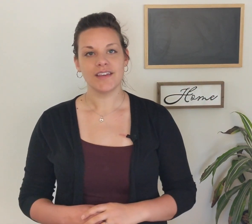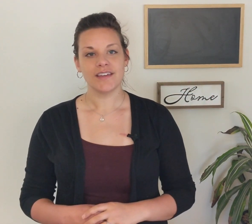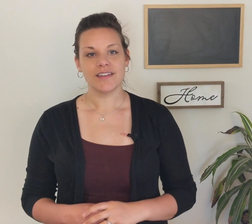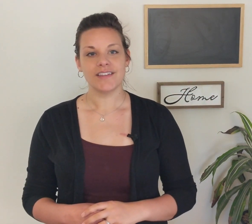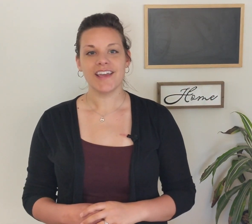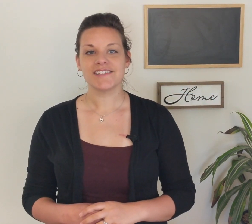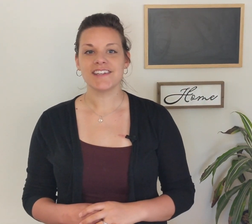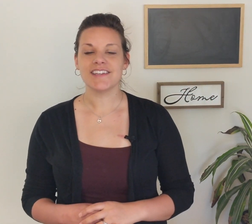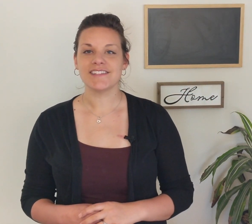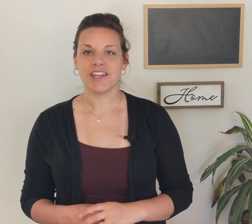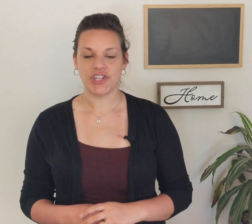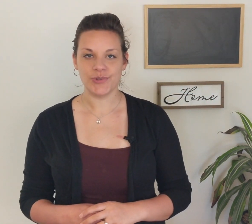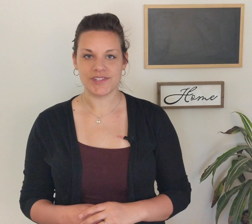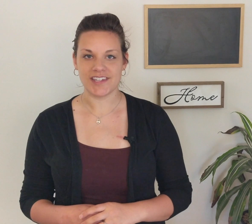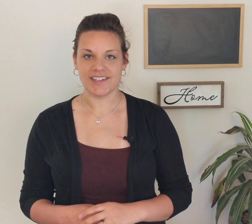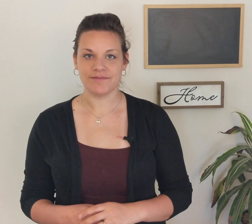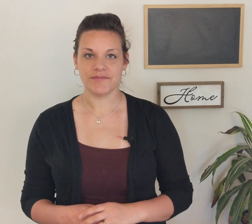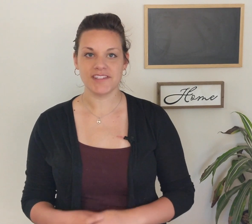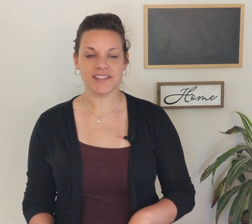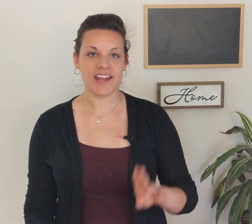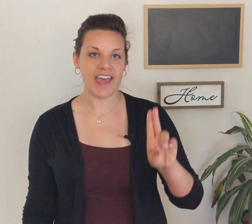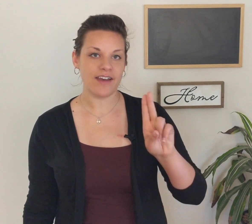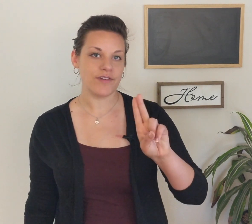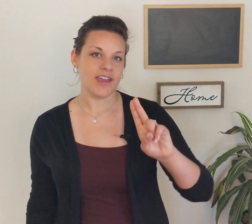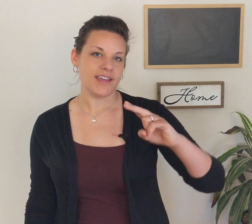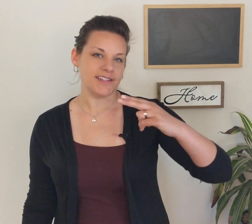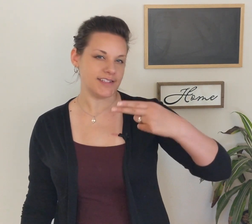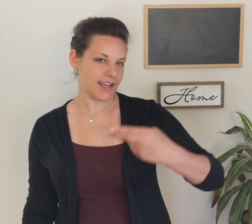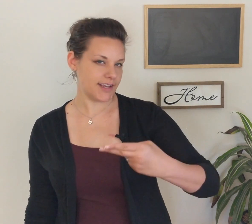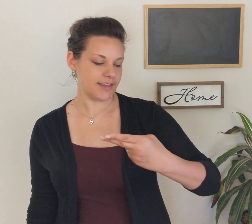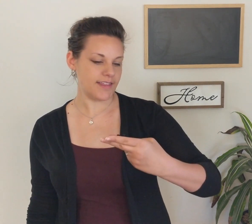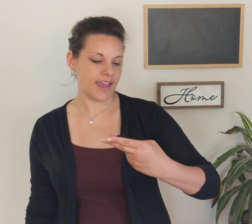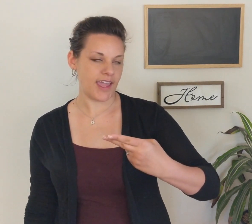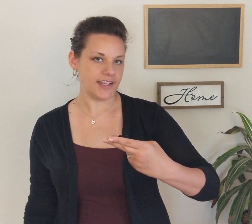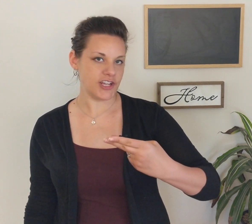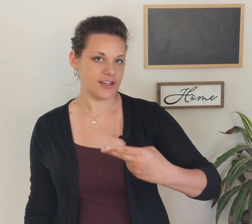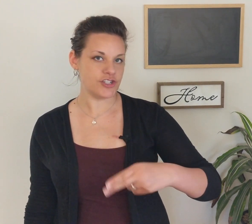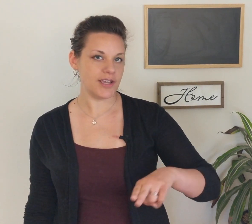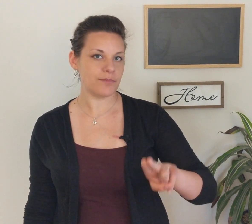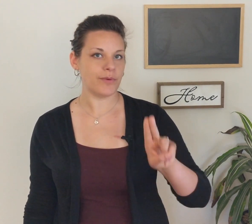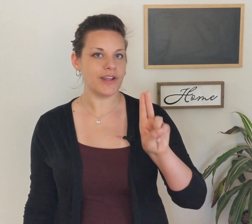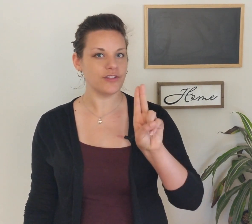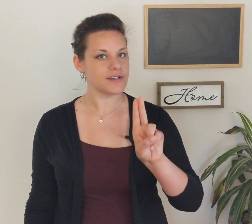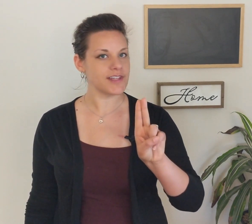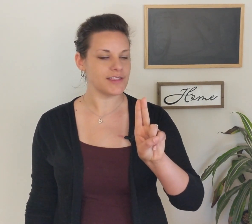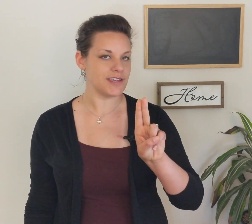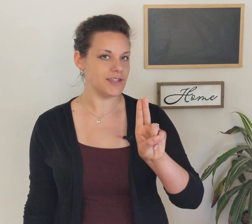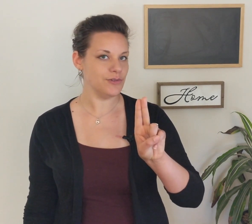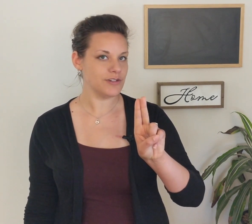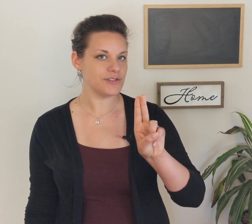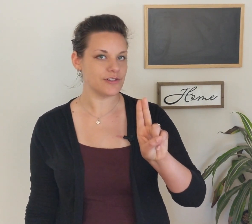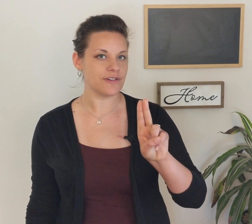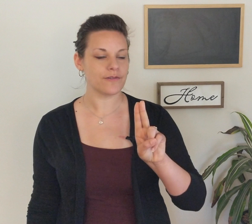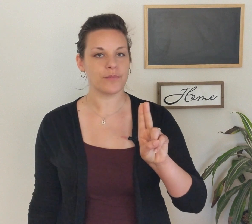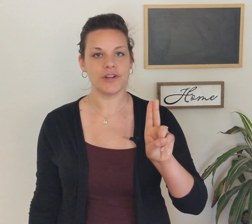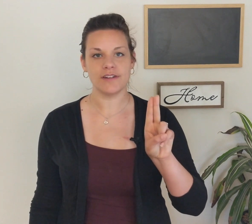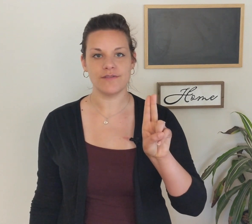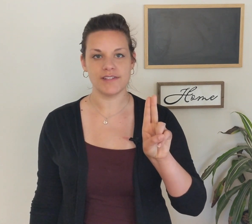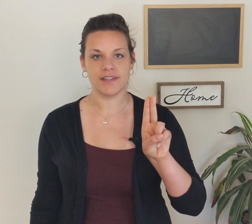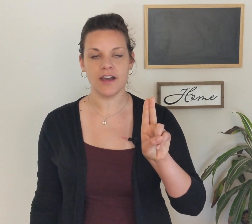The next is Houston. This is gonna have, it's technically the H hand shape, but it looks like the U because you're gonna put it facing